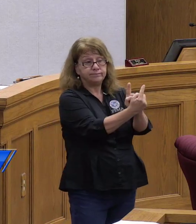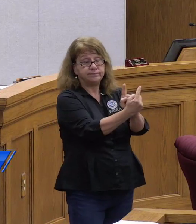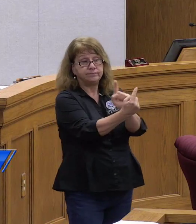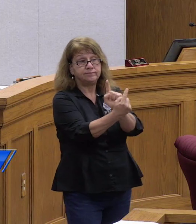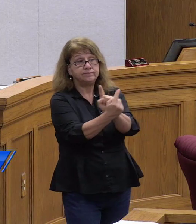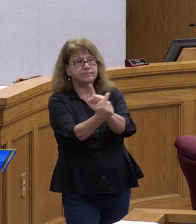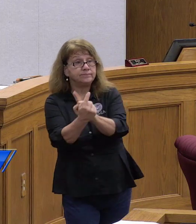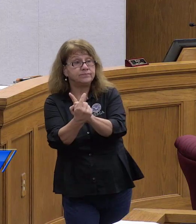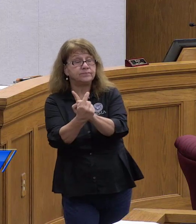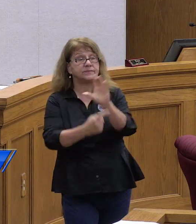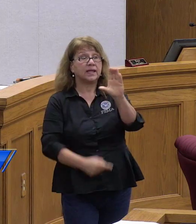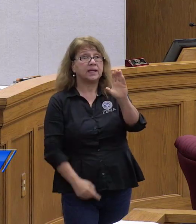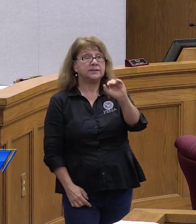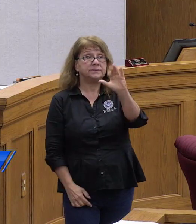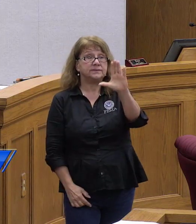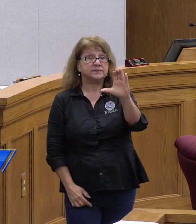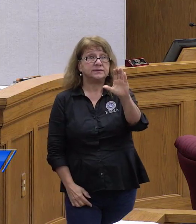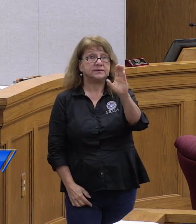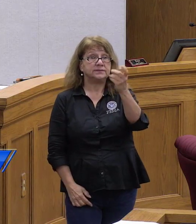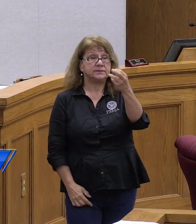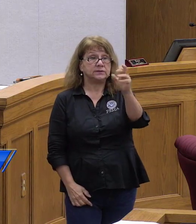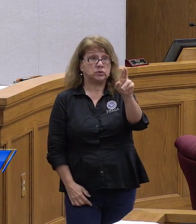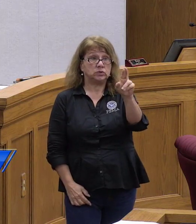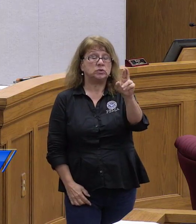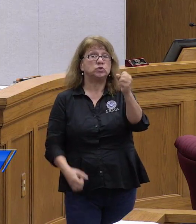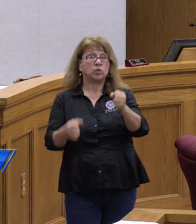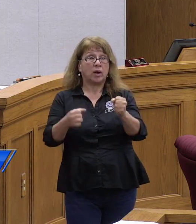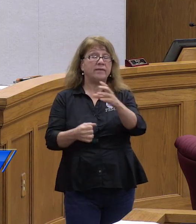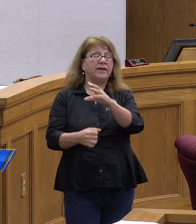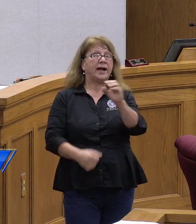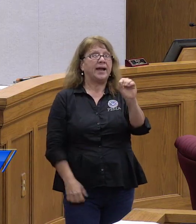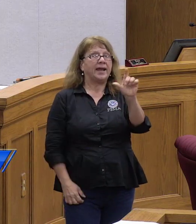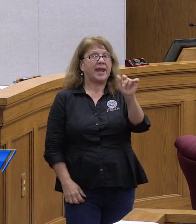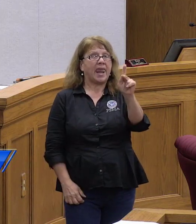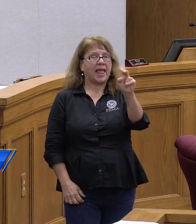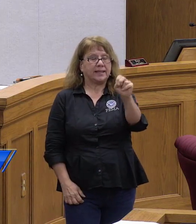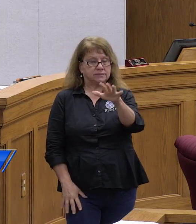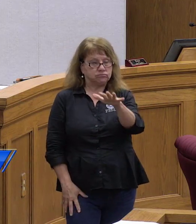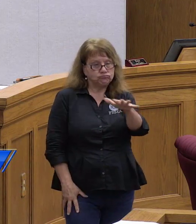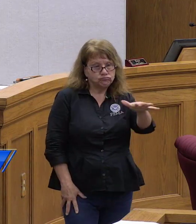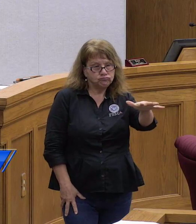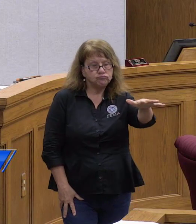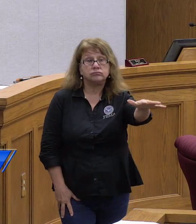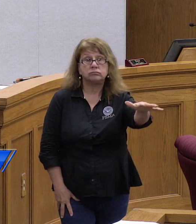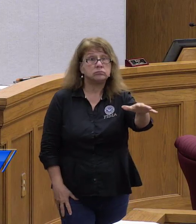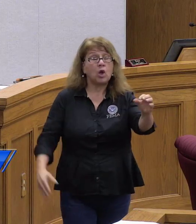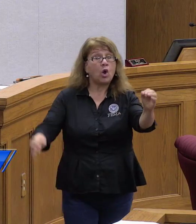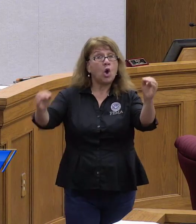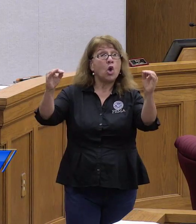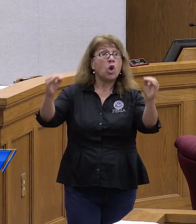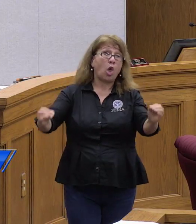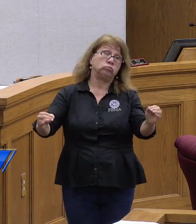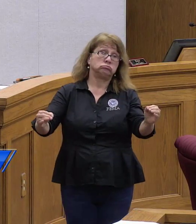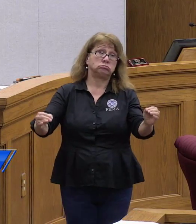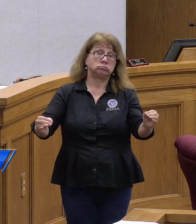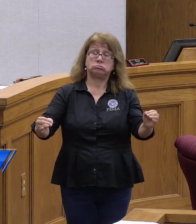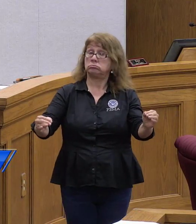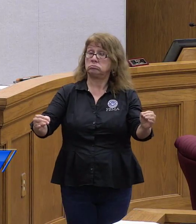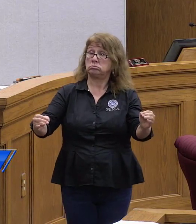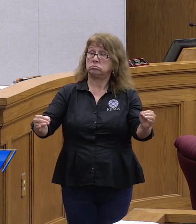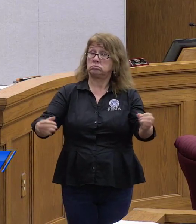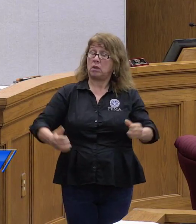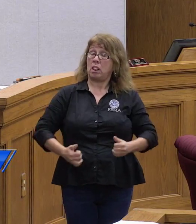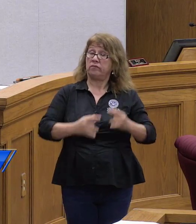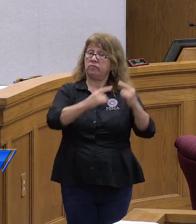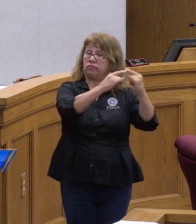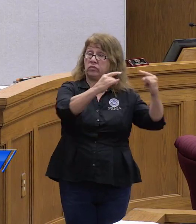Center grounds and along the entire lakefront of the city of Lake Charles. I encountered no one that was living in a tent. But